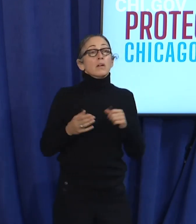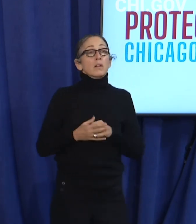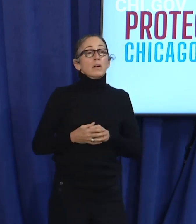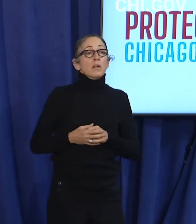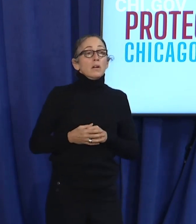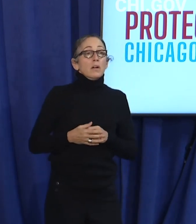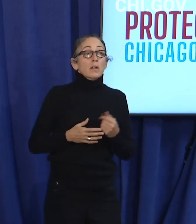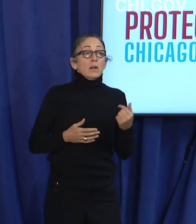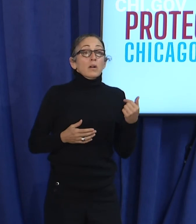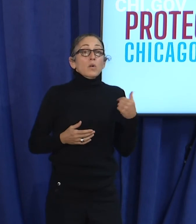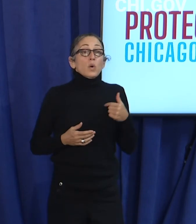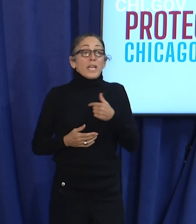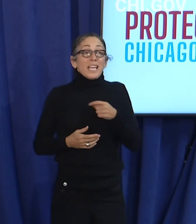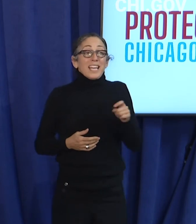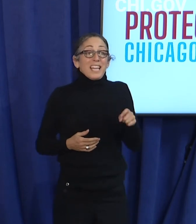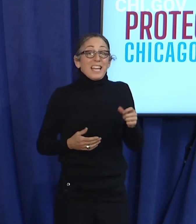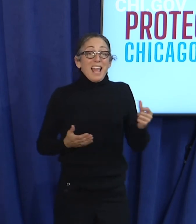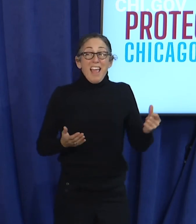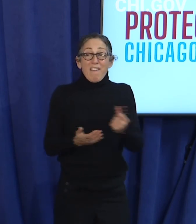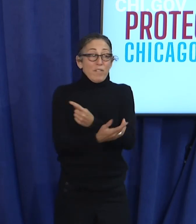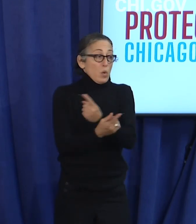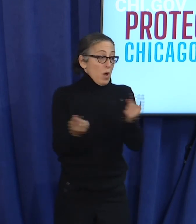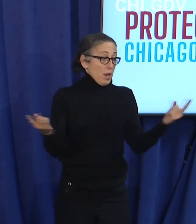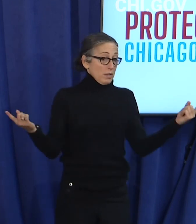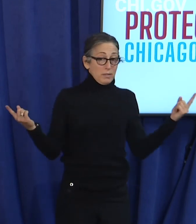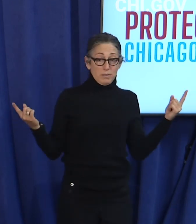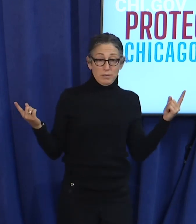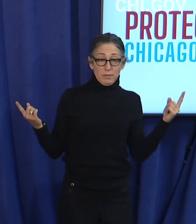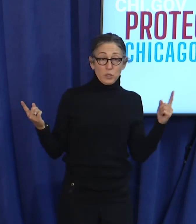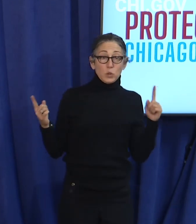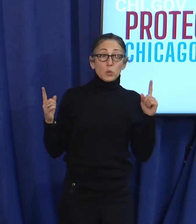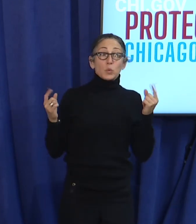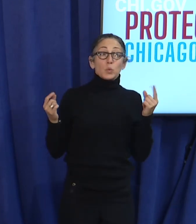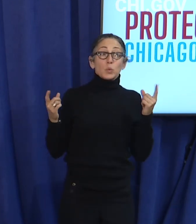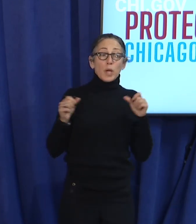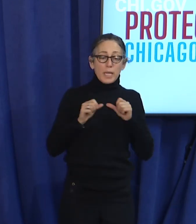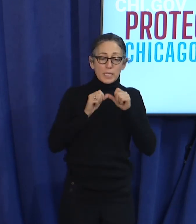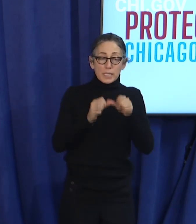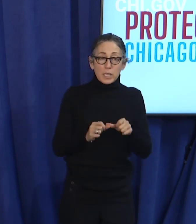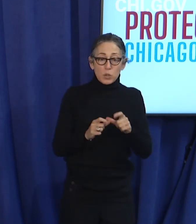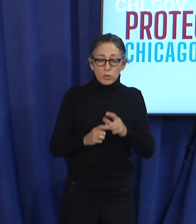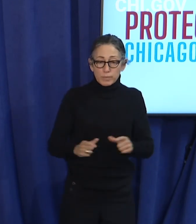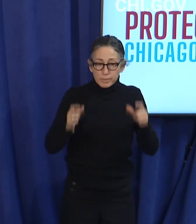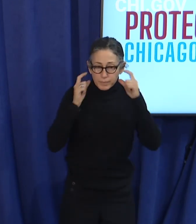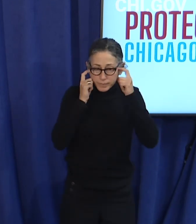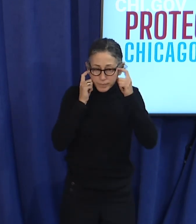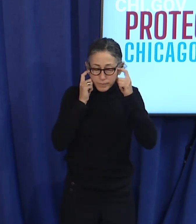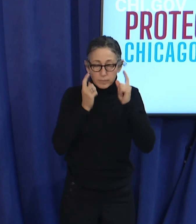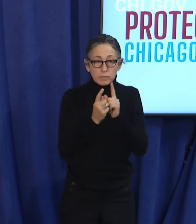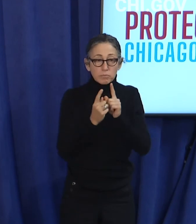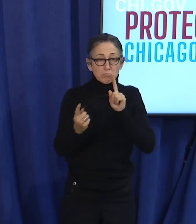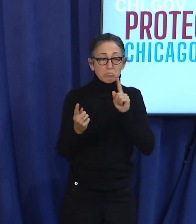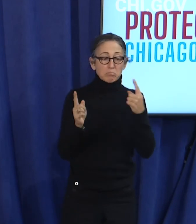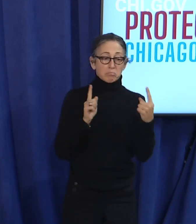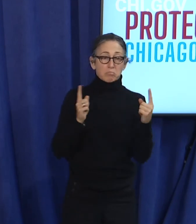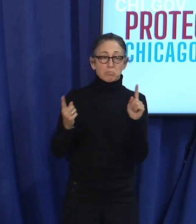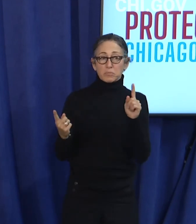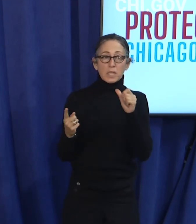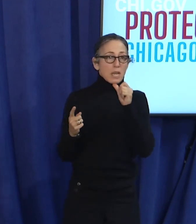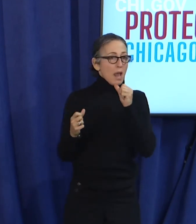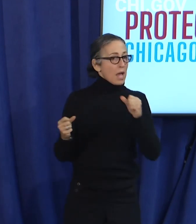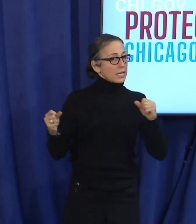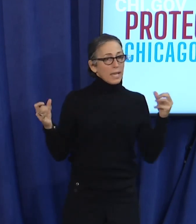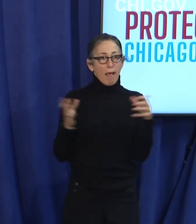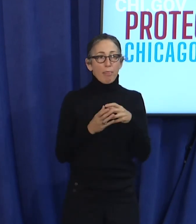need everybody continuing to do the things that we know work. Wearing the masks, doing the social distancing, not gathering. We